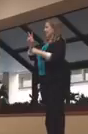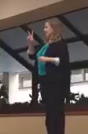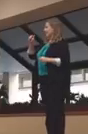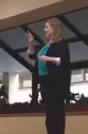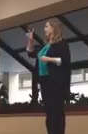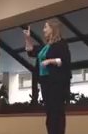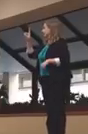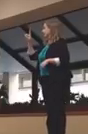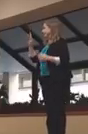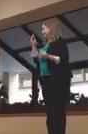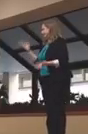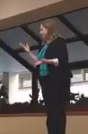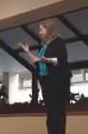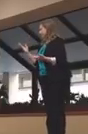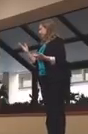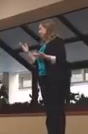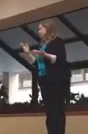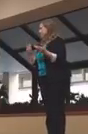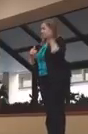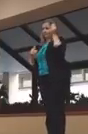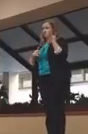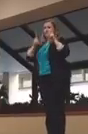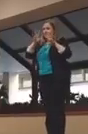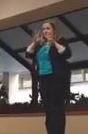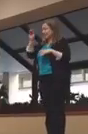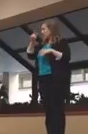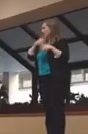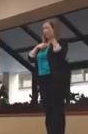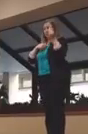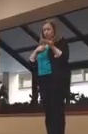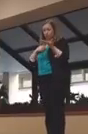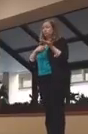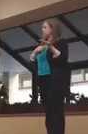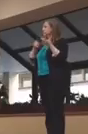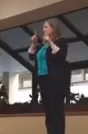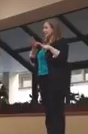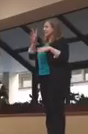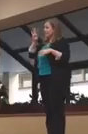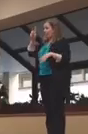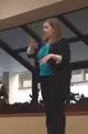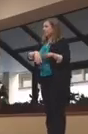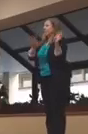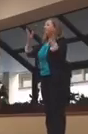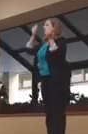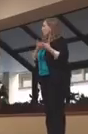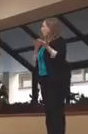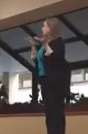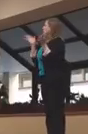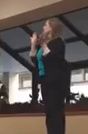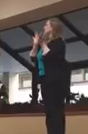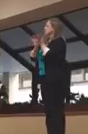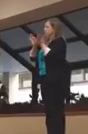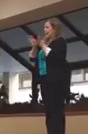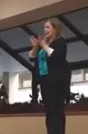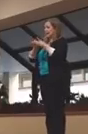We've been told, statistically, it's valid. The testing company has said